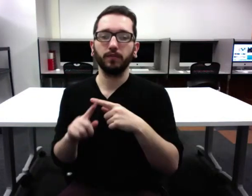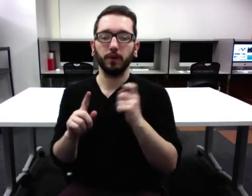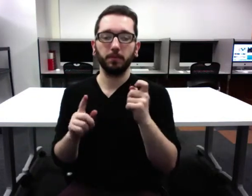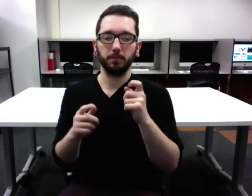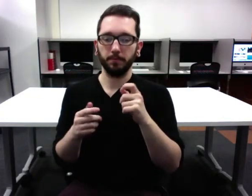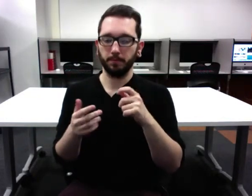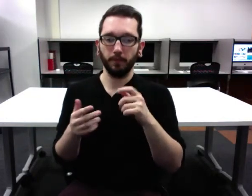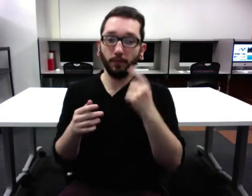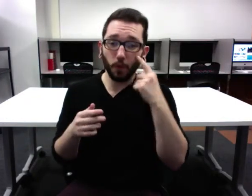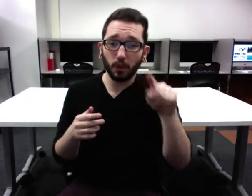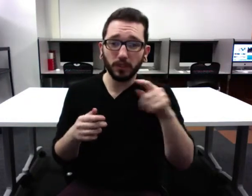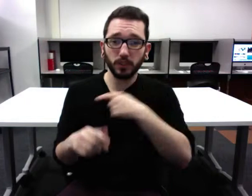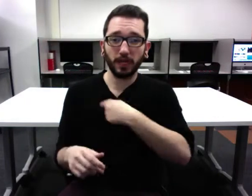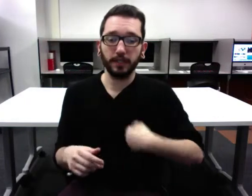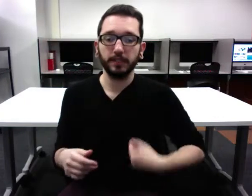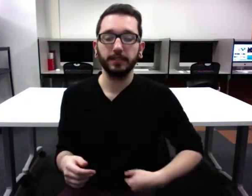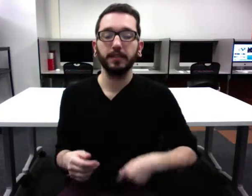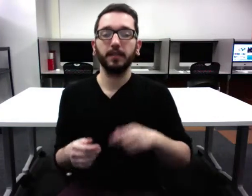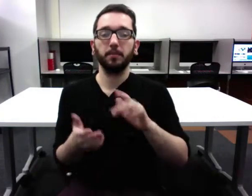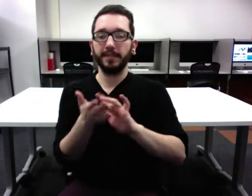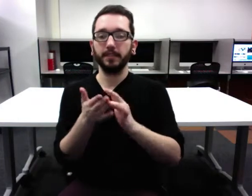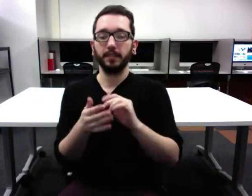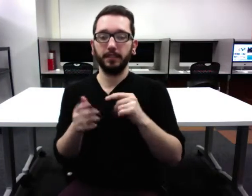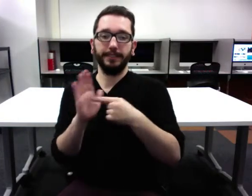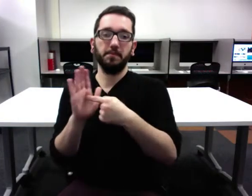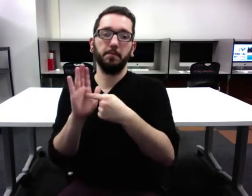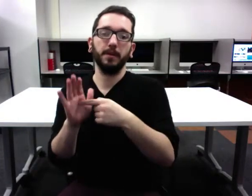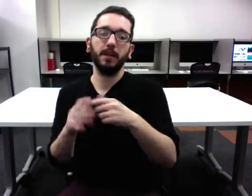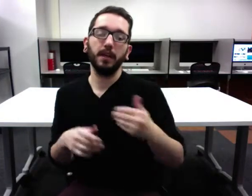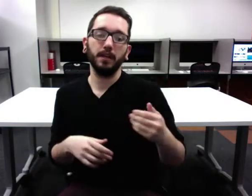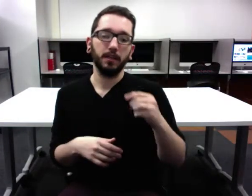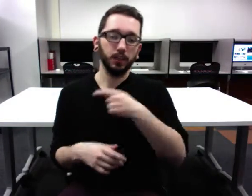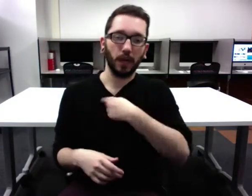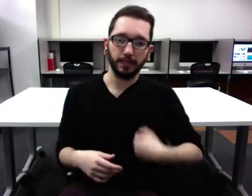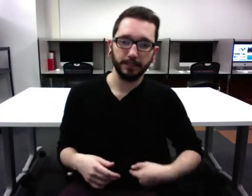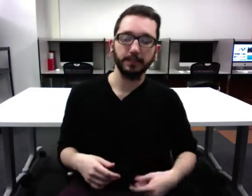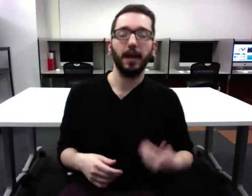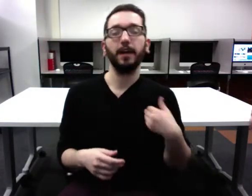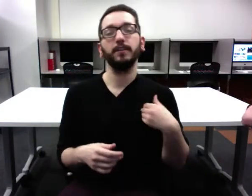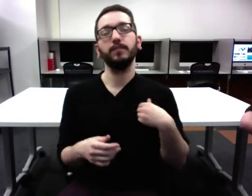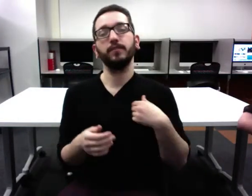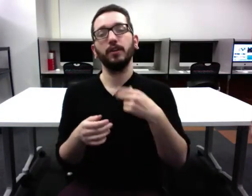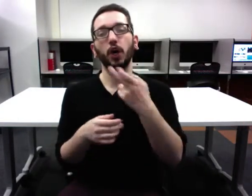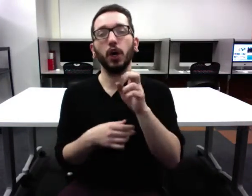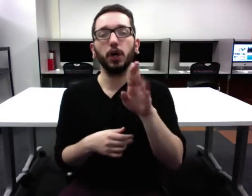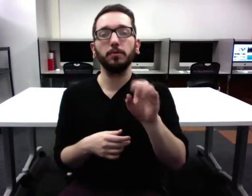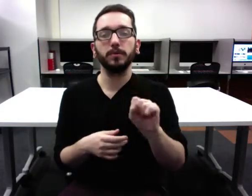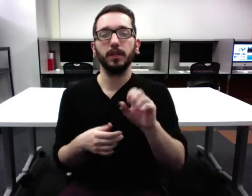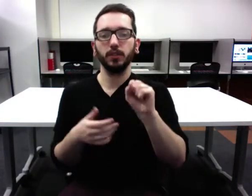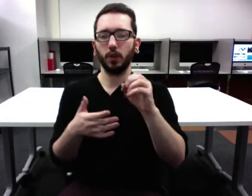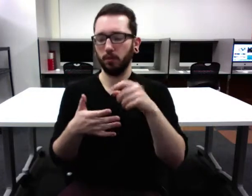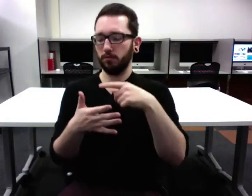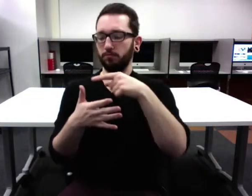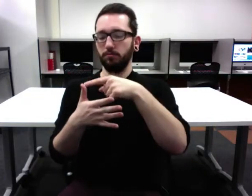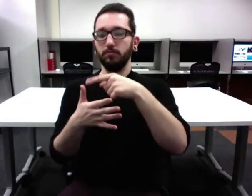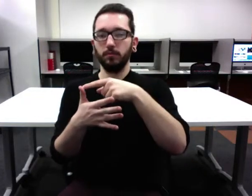have herbs. For mind-body medicine, they talk about the qi. For manipulative, they do meditation and other forms of Tai